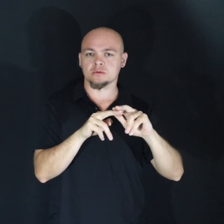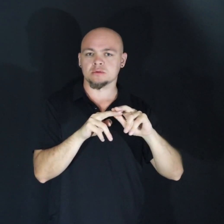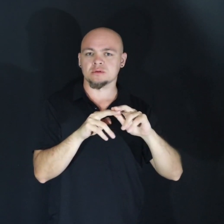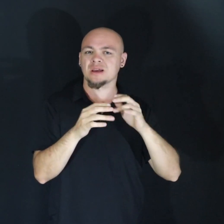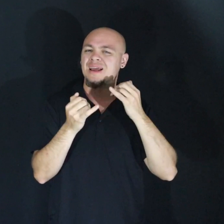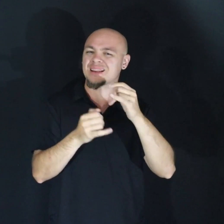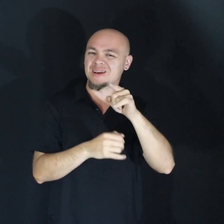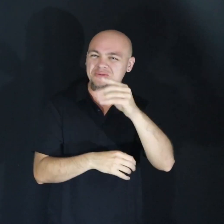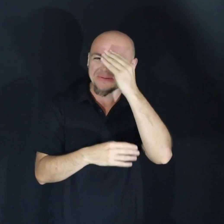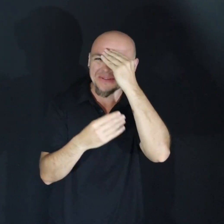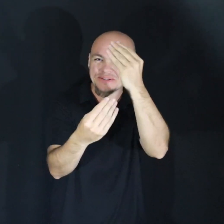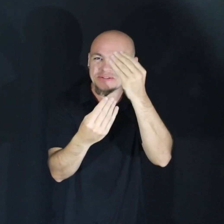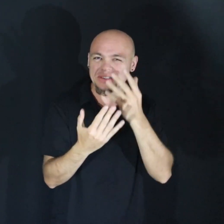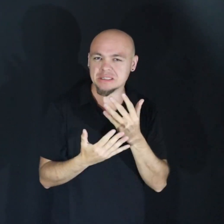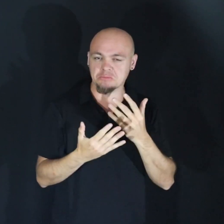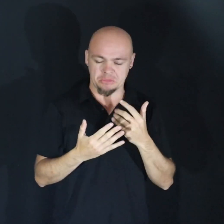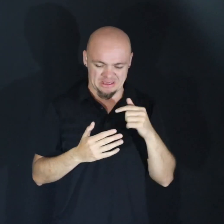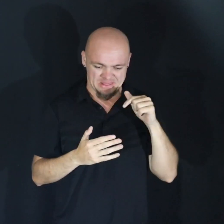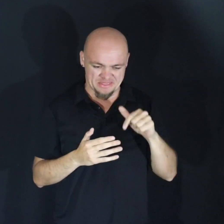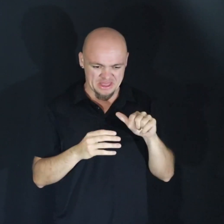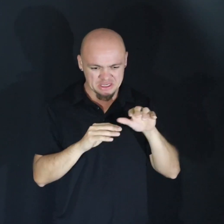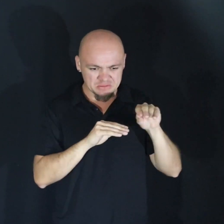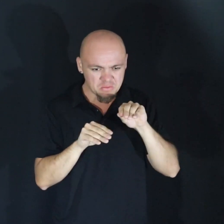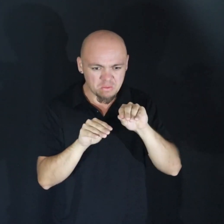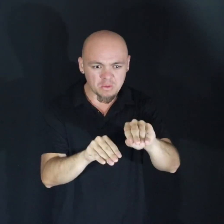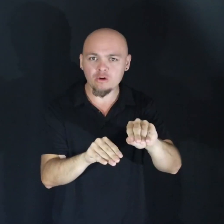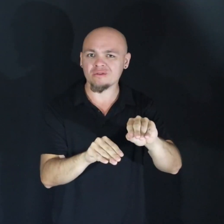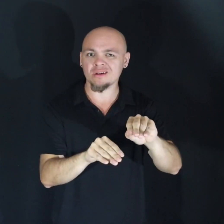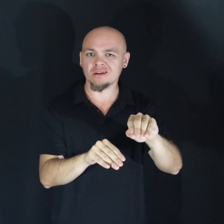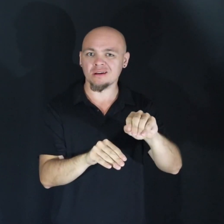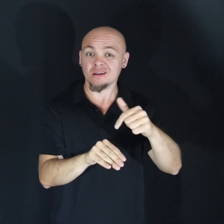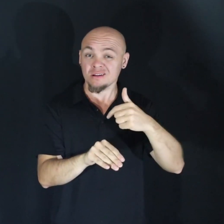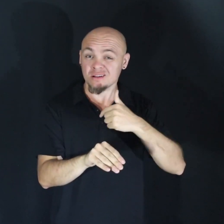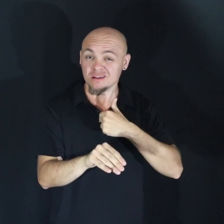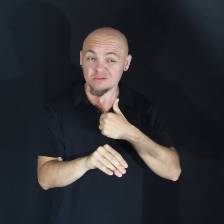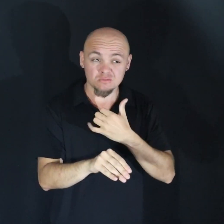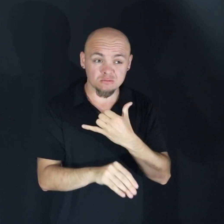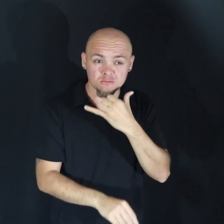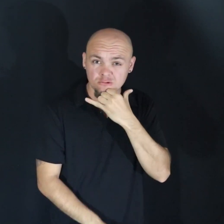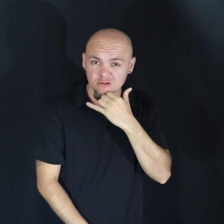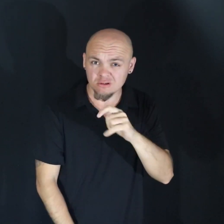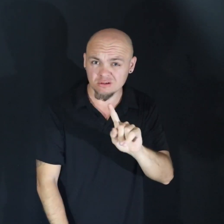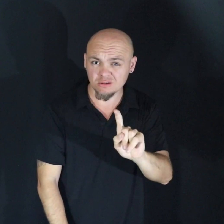now you tell me that in this movement there is something wrong?